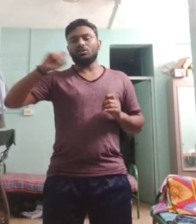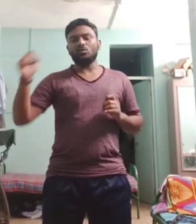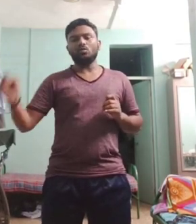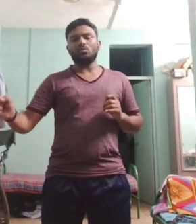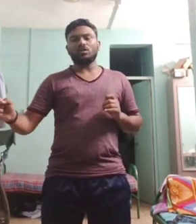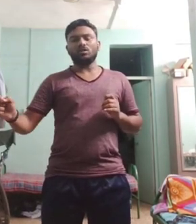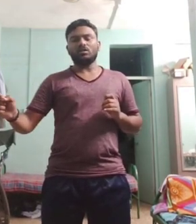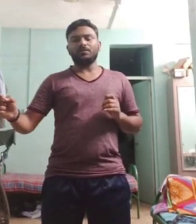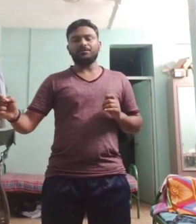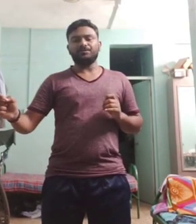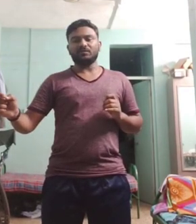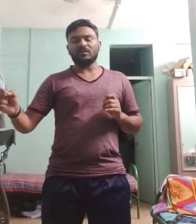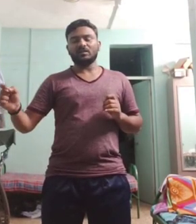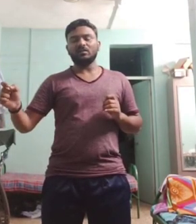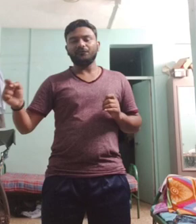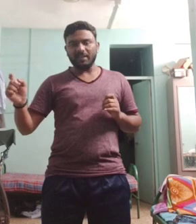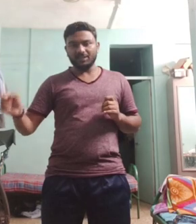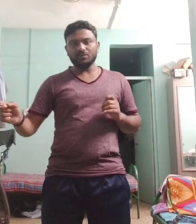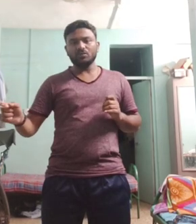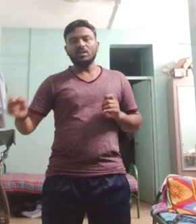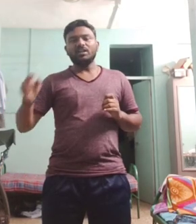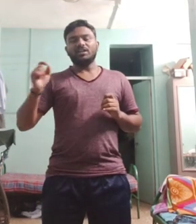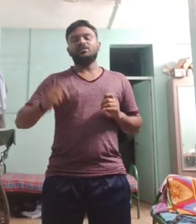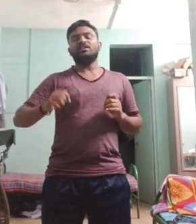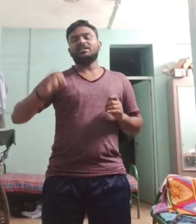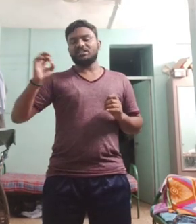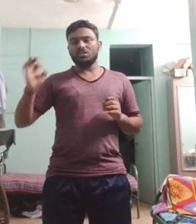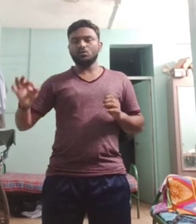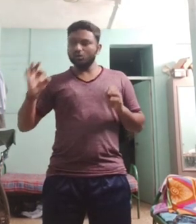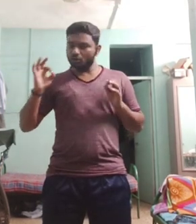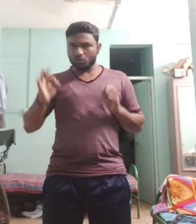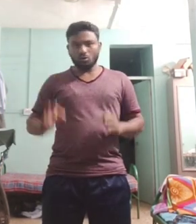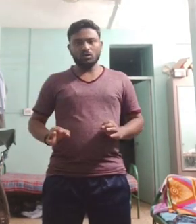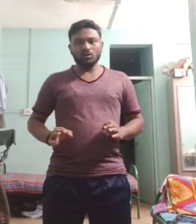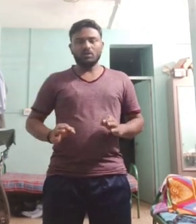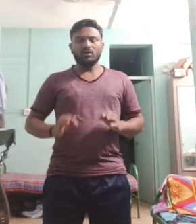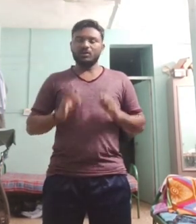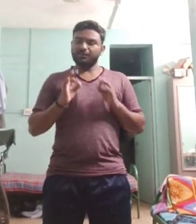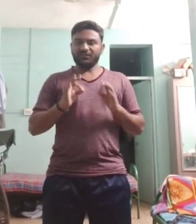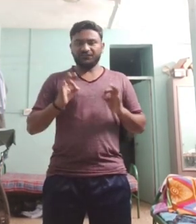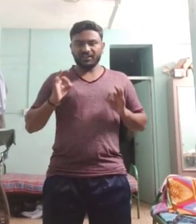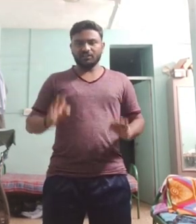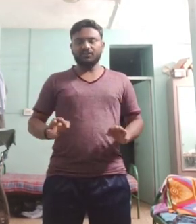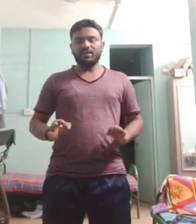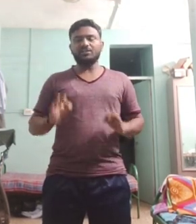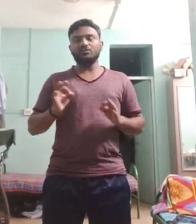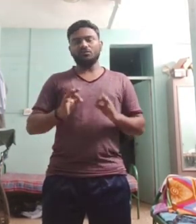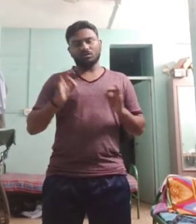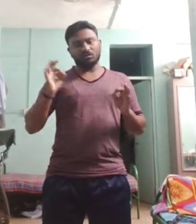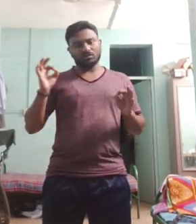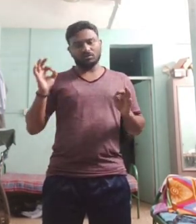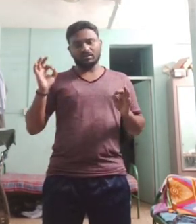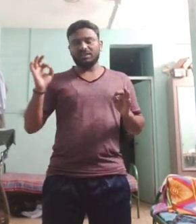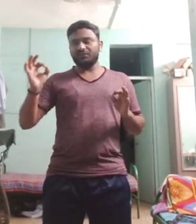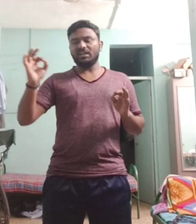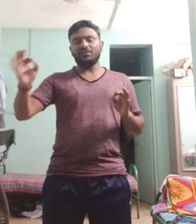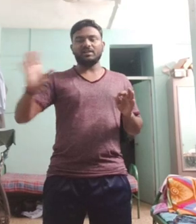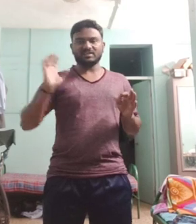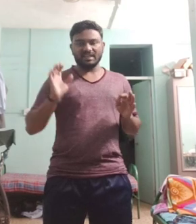true value, it will execute a code, a perfect value that we have assigned